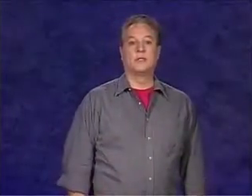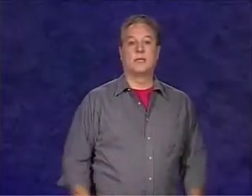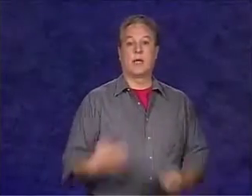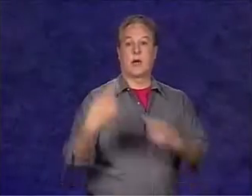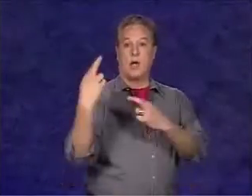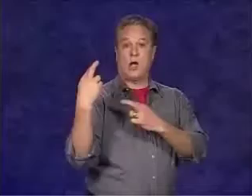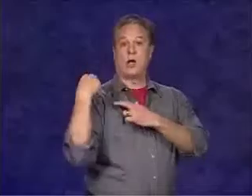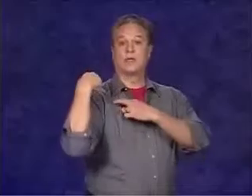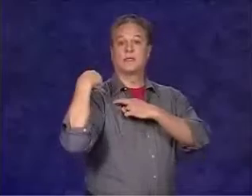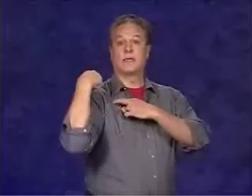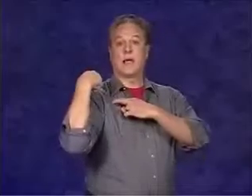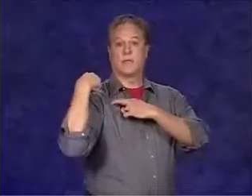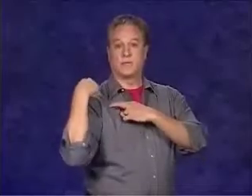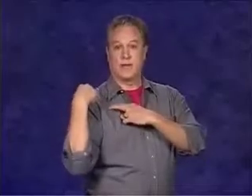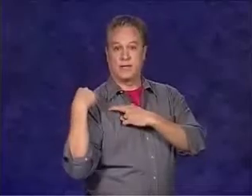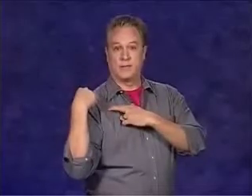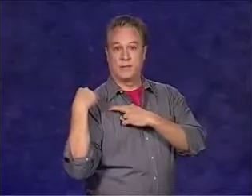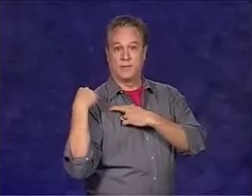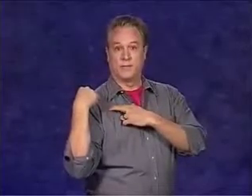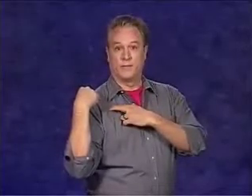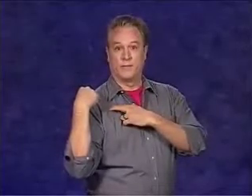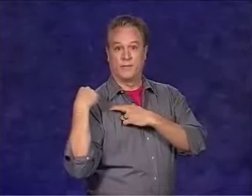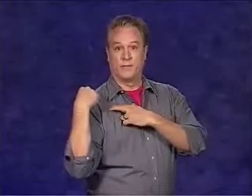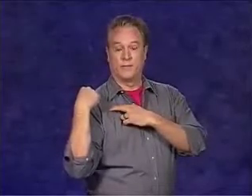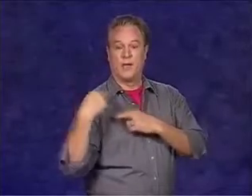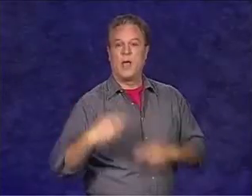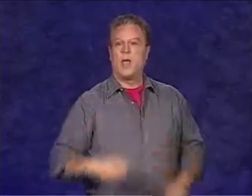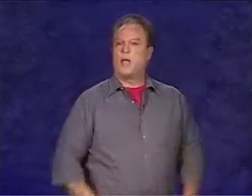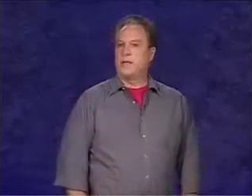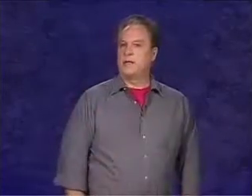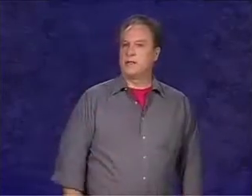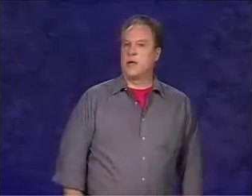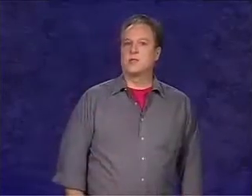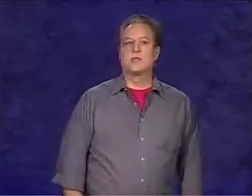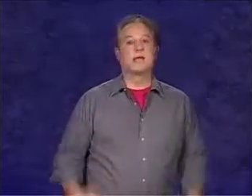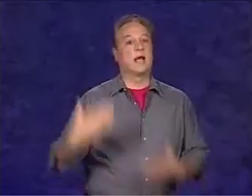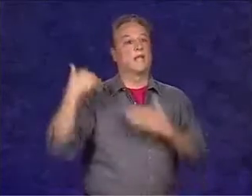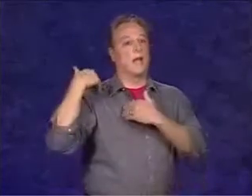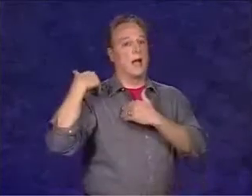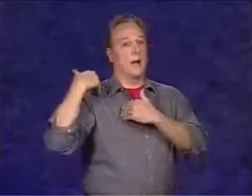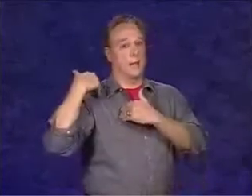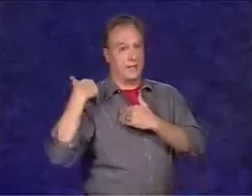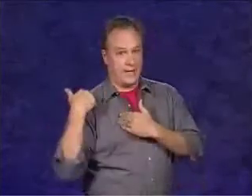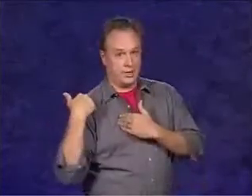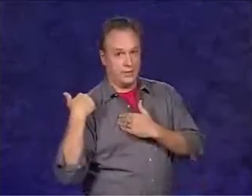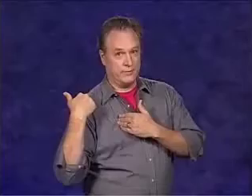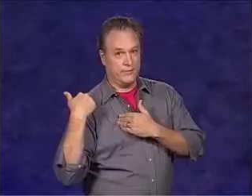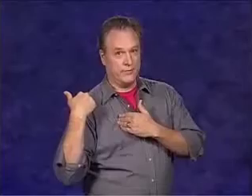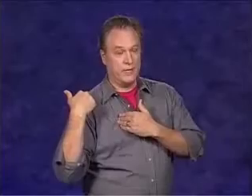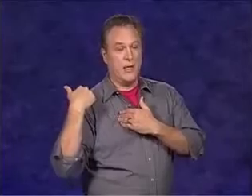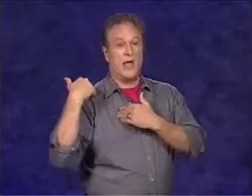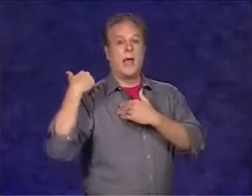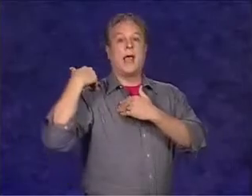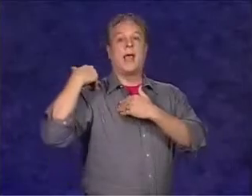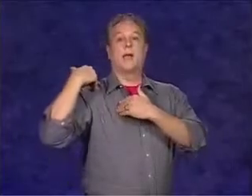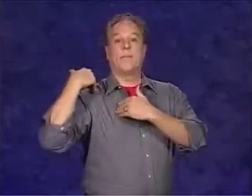sign responsible. This is also the sign for obligation and burden, which are signed